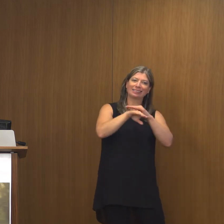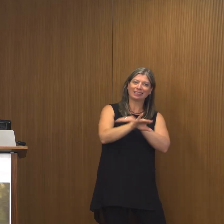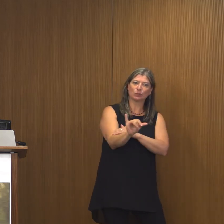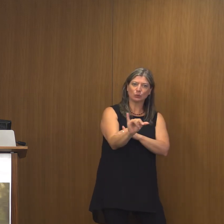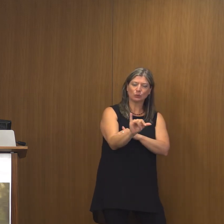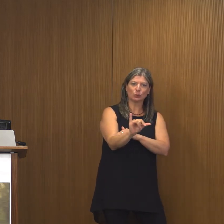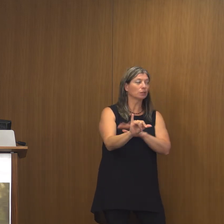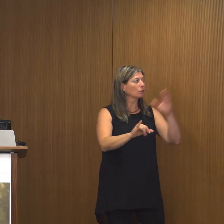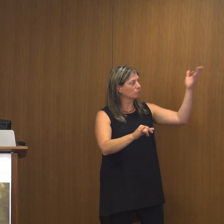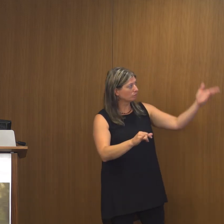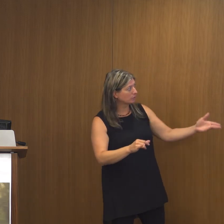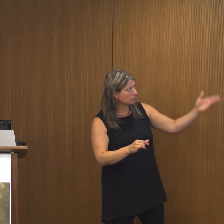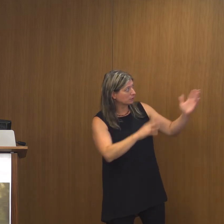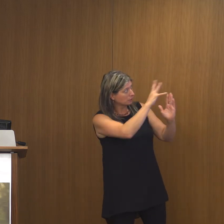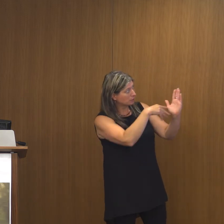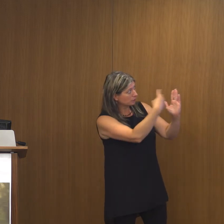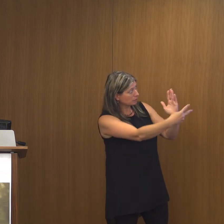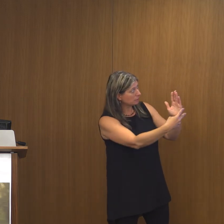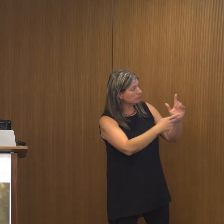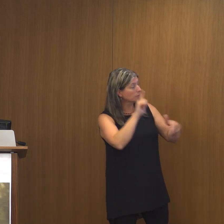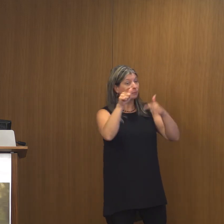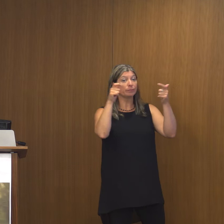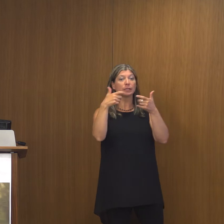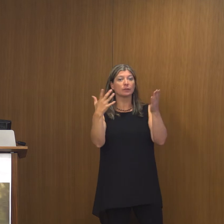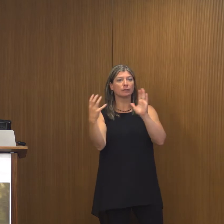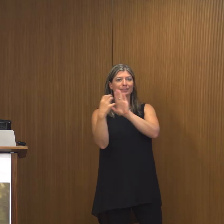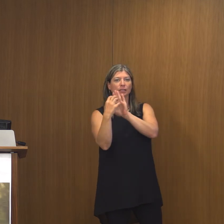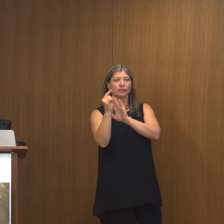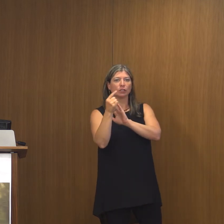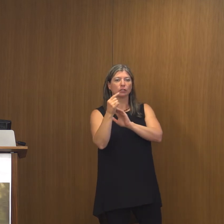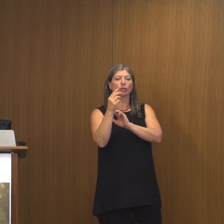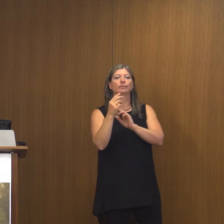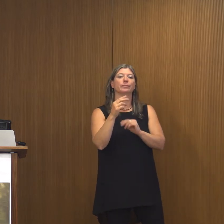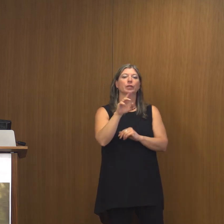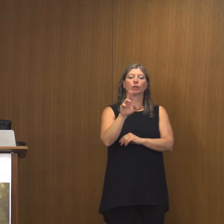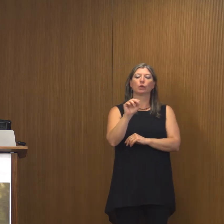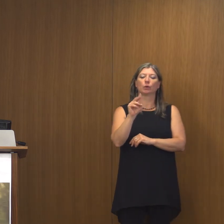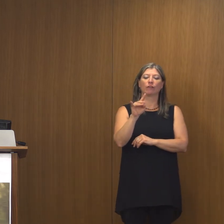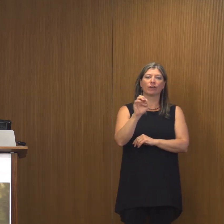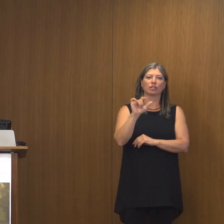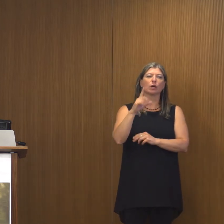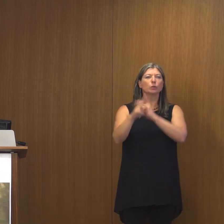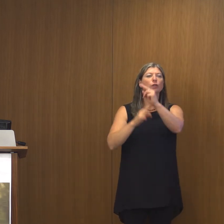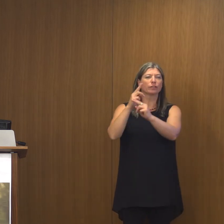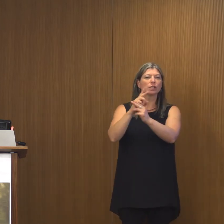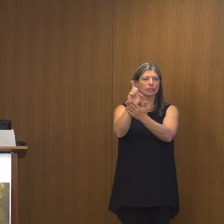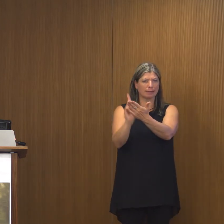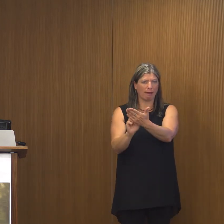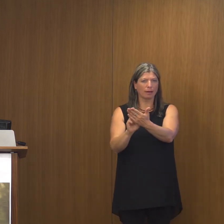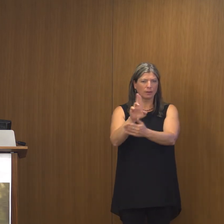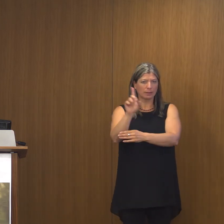So they are grouped here in the slide. So the first big topic is about universal design, right? So the idea that when you consider